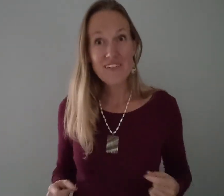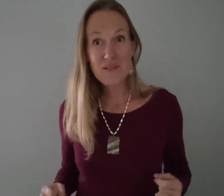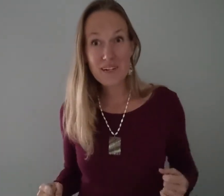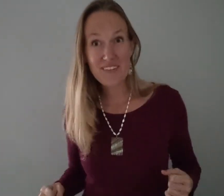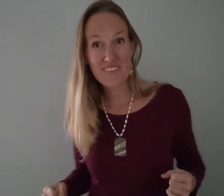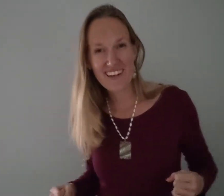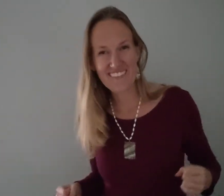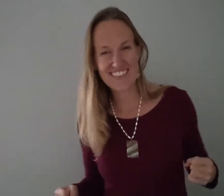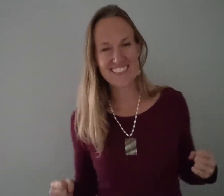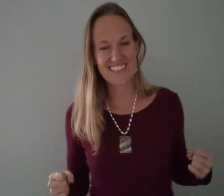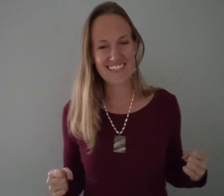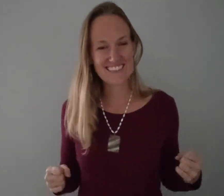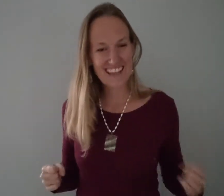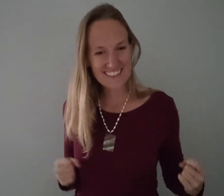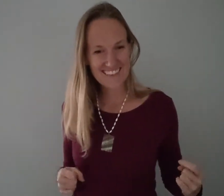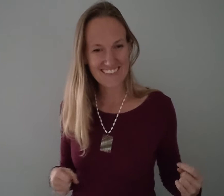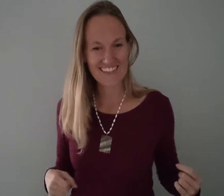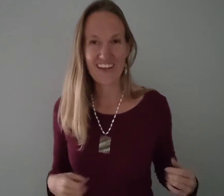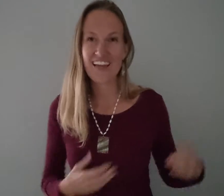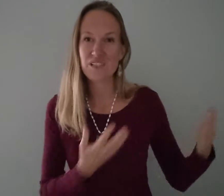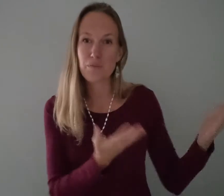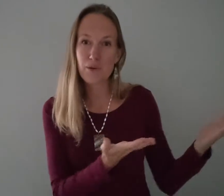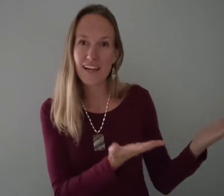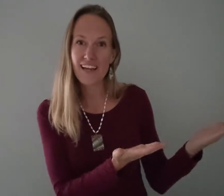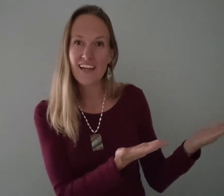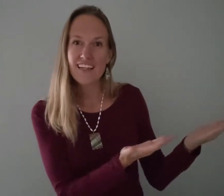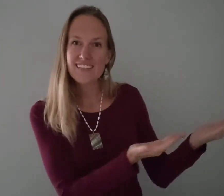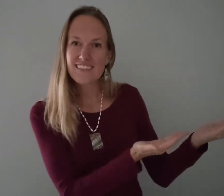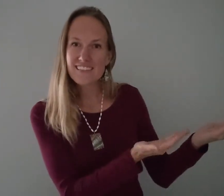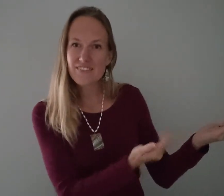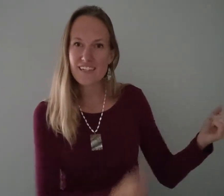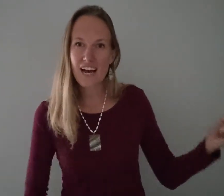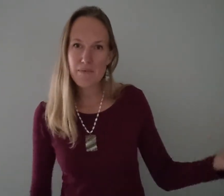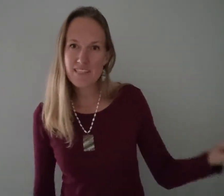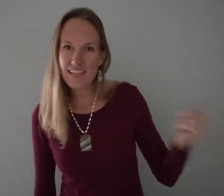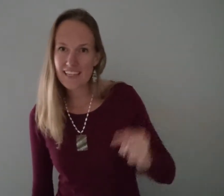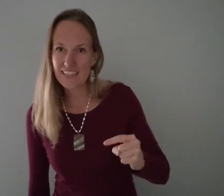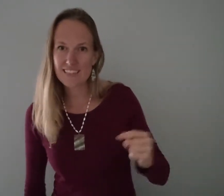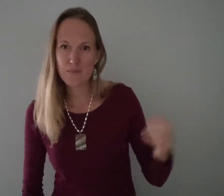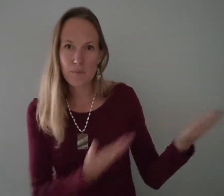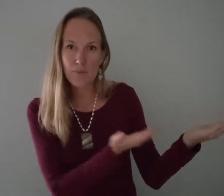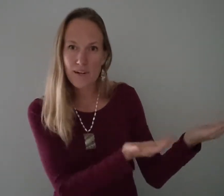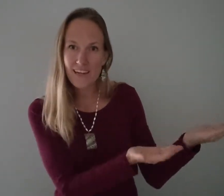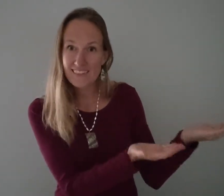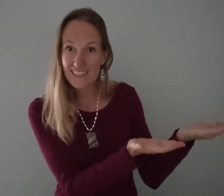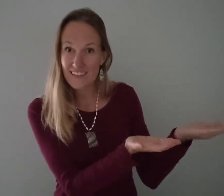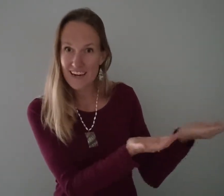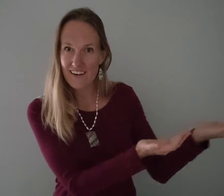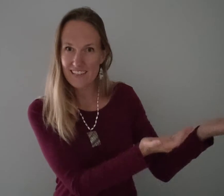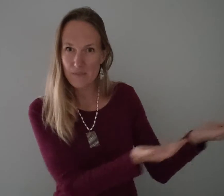bring them when we're coming to Jesus. So that's the cool thing. Okay, so bring, it's a little different. Come is like this, but bring, it's like you're carrying